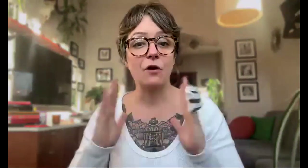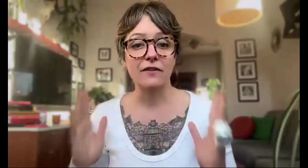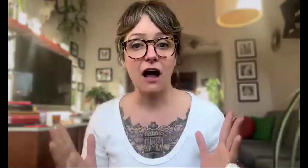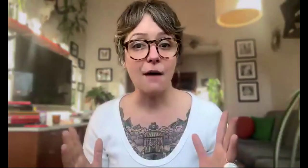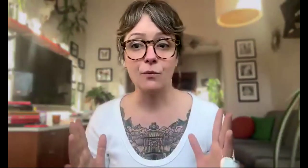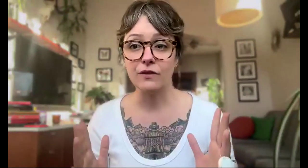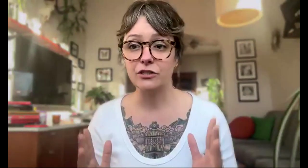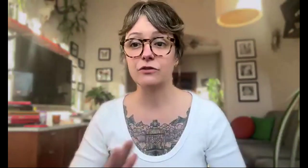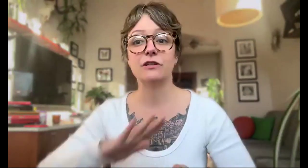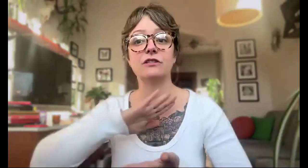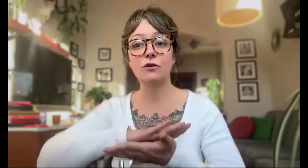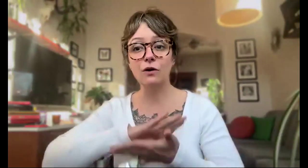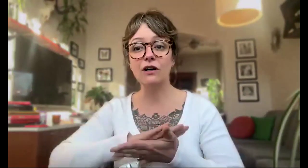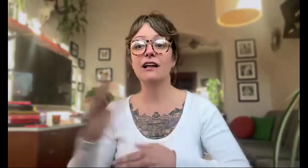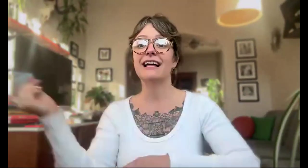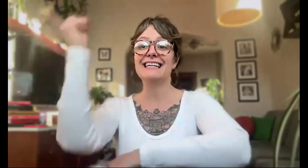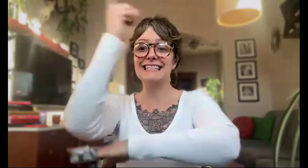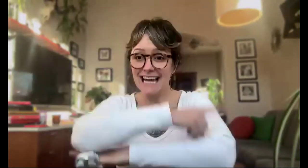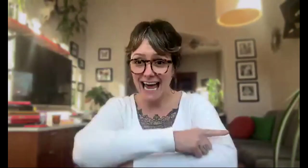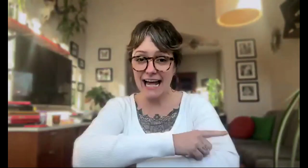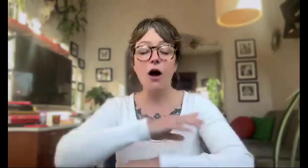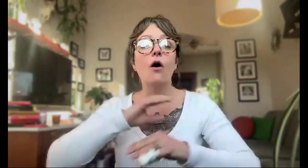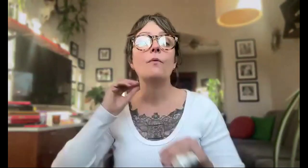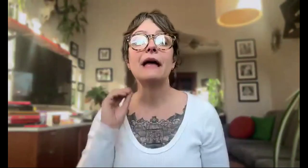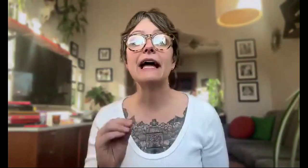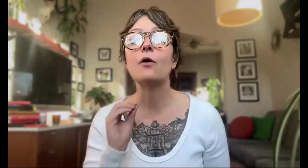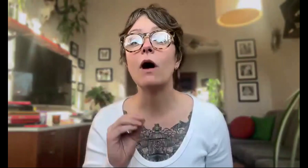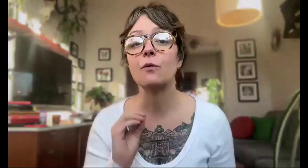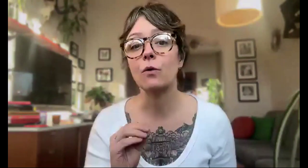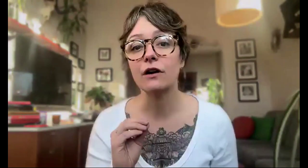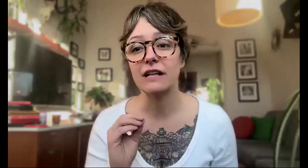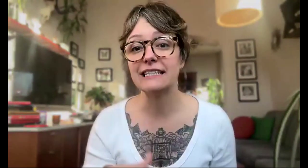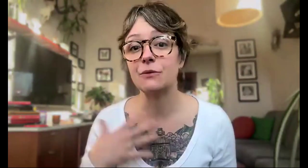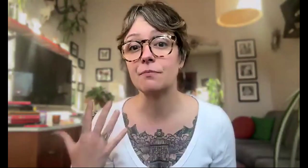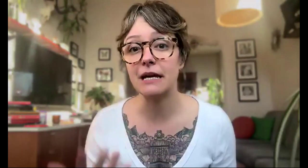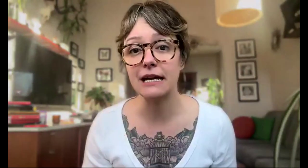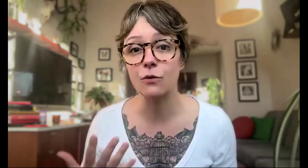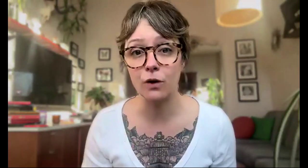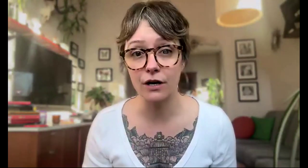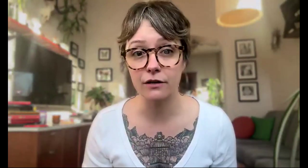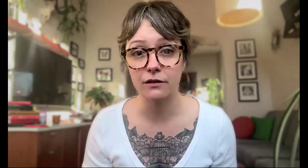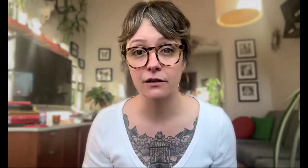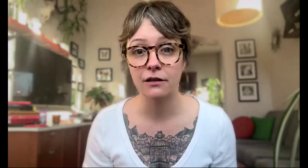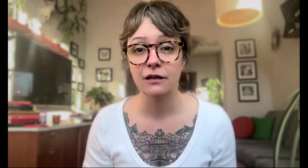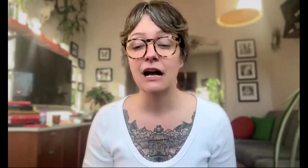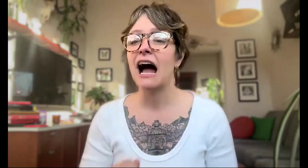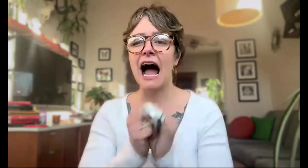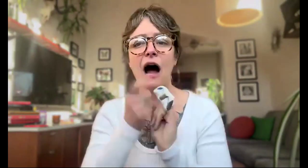If you have a common word that you use, school, day, pick one word that is a repeating word. How